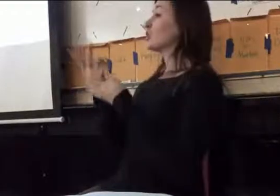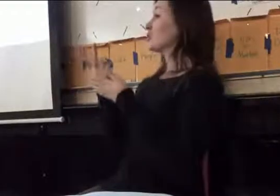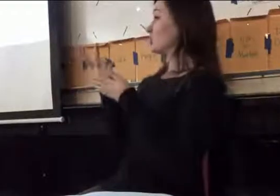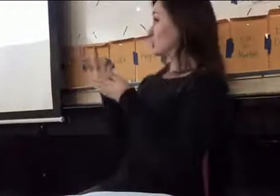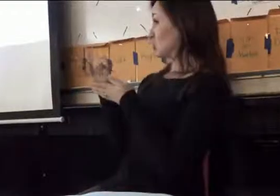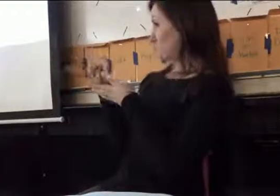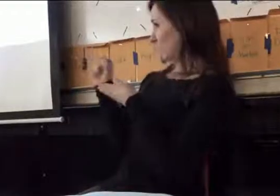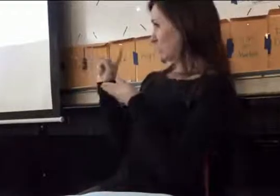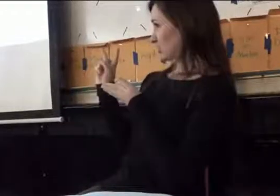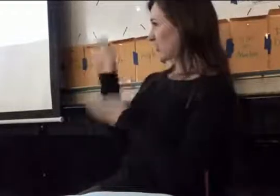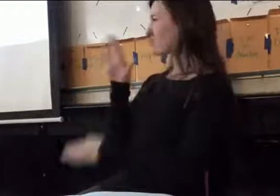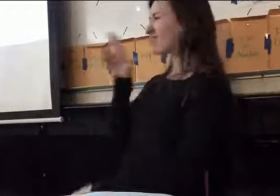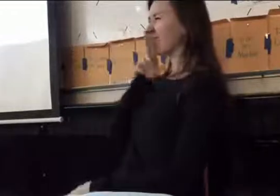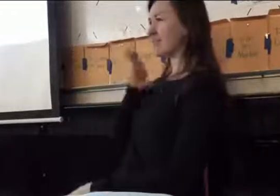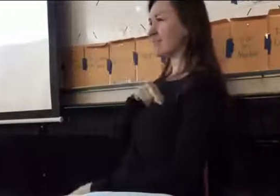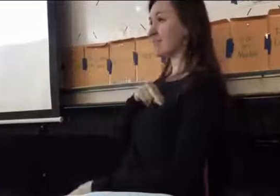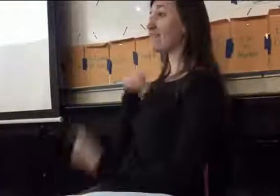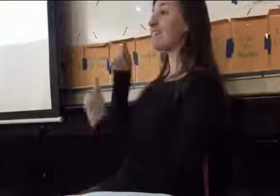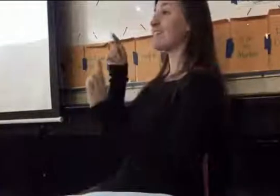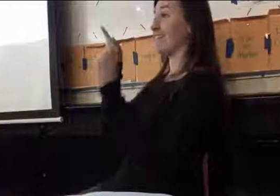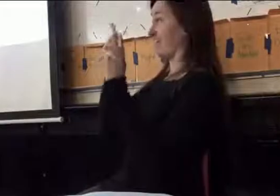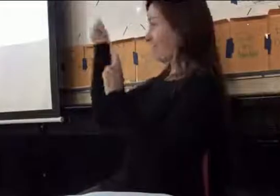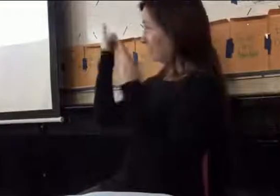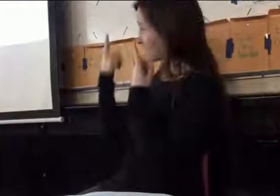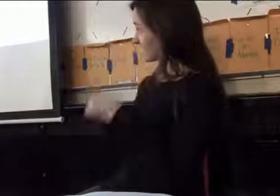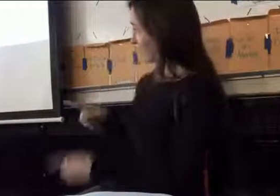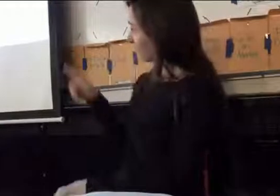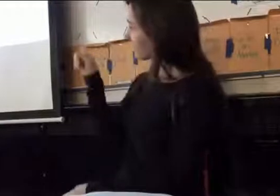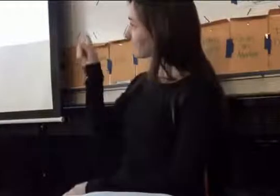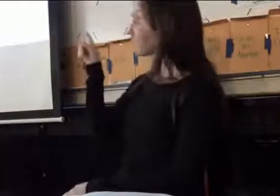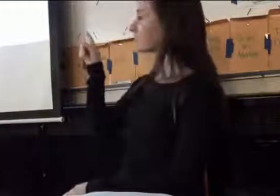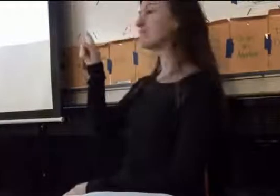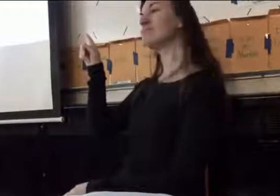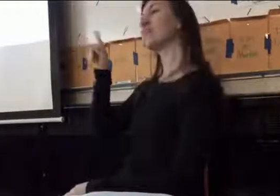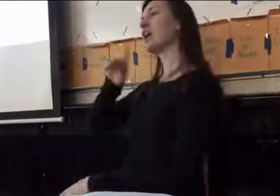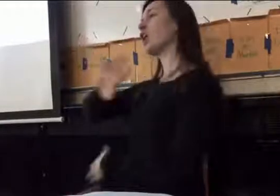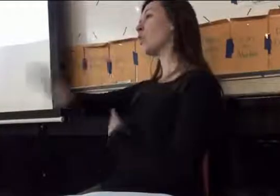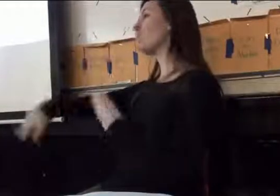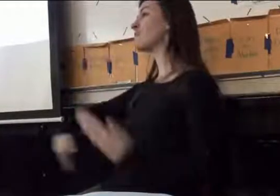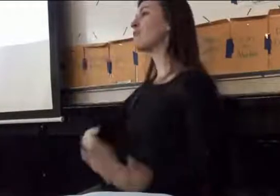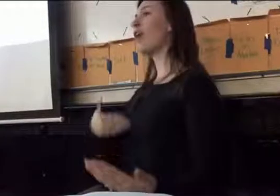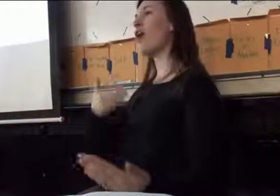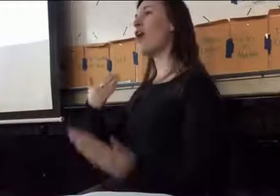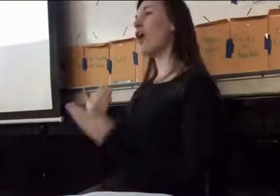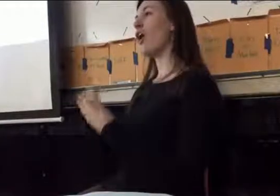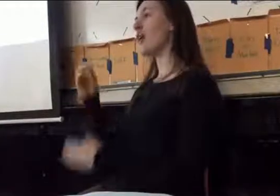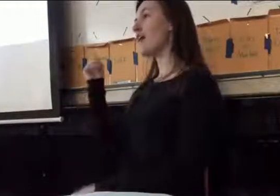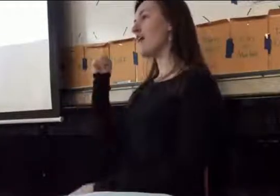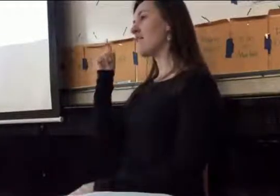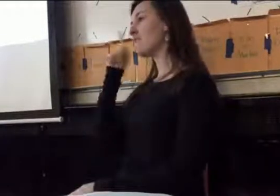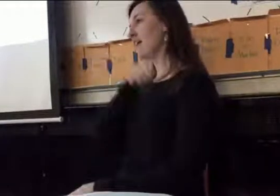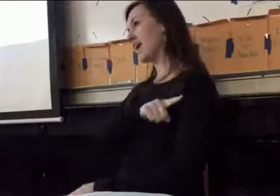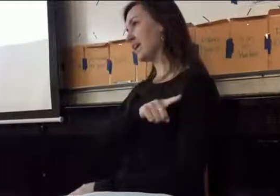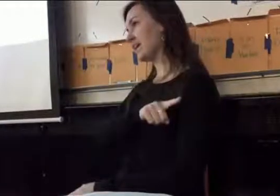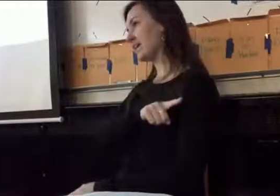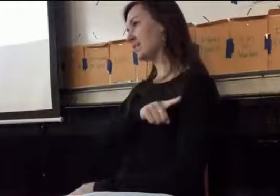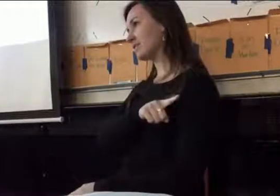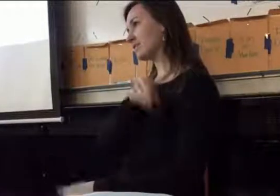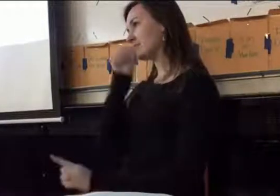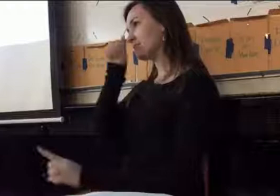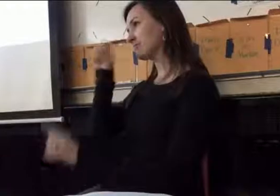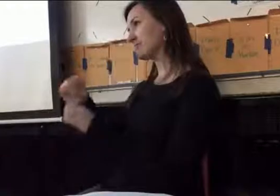week of Thanksgiving, this happens. Turns out it was all fake. That event at the gas